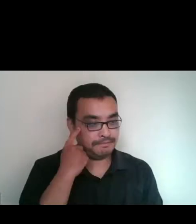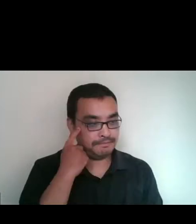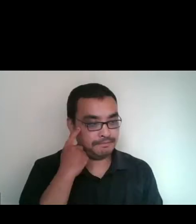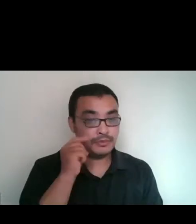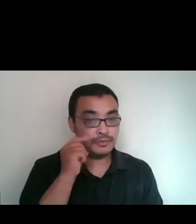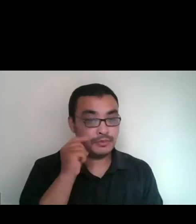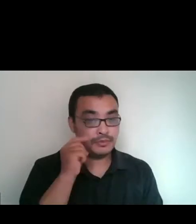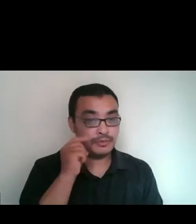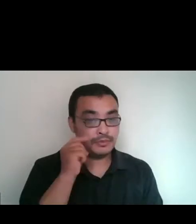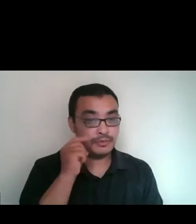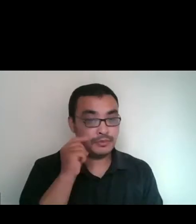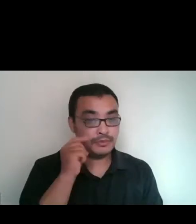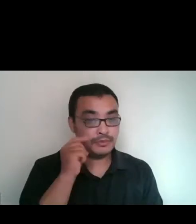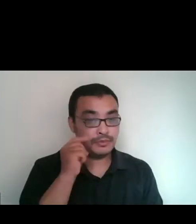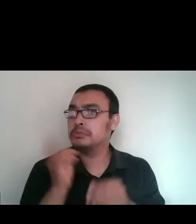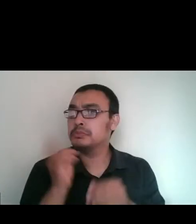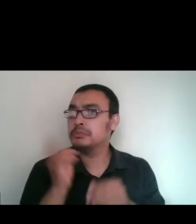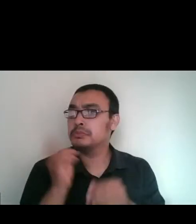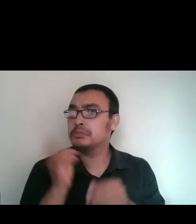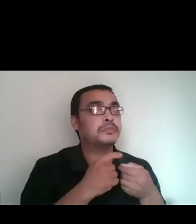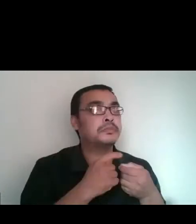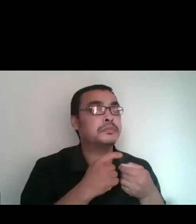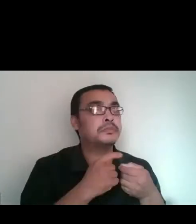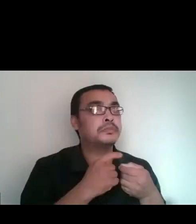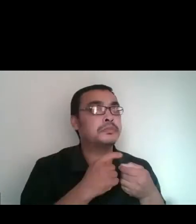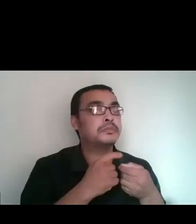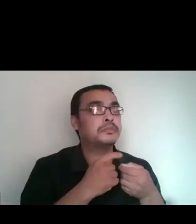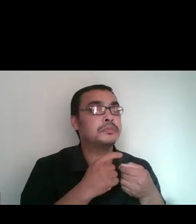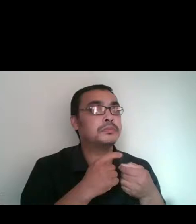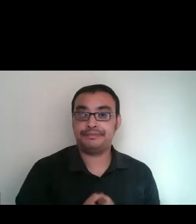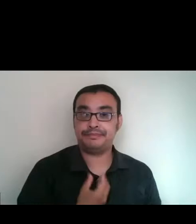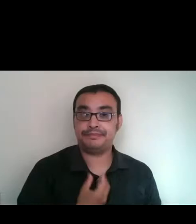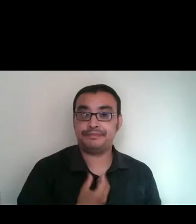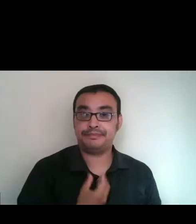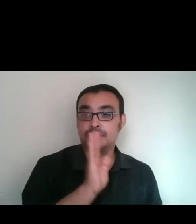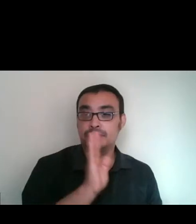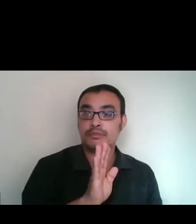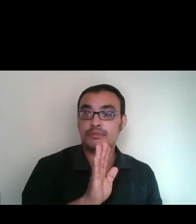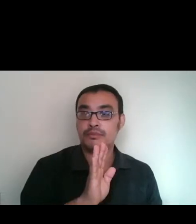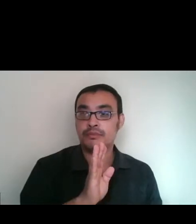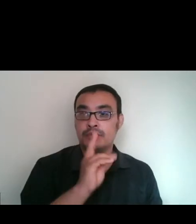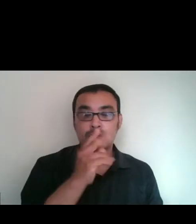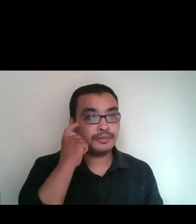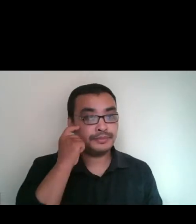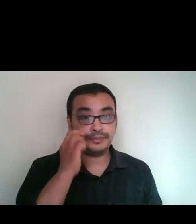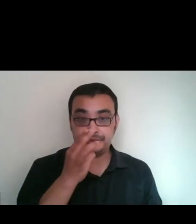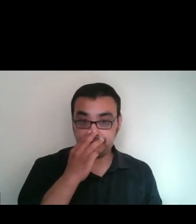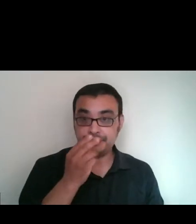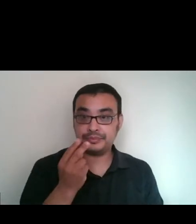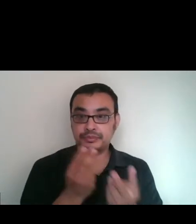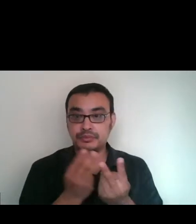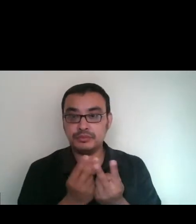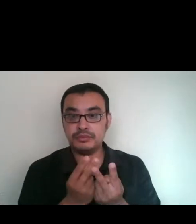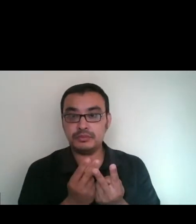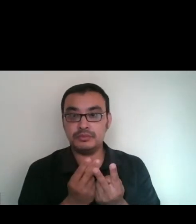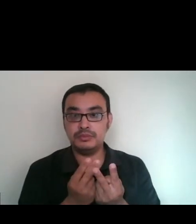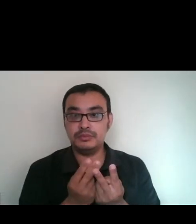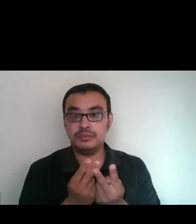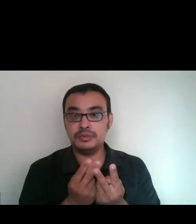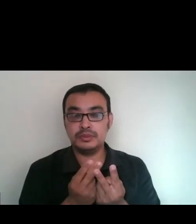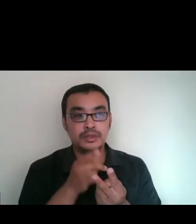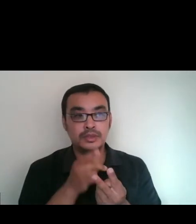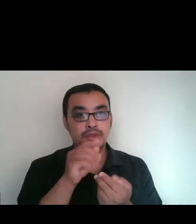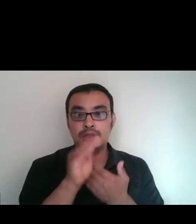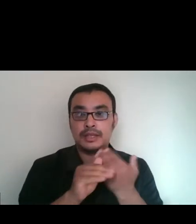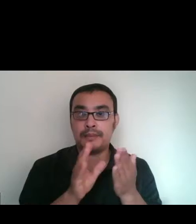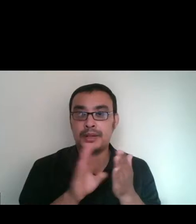to think about the build a pressure group for the, like at the global level, we have a commitment,